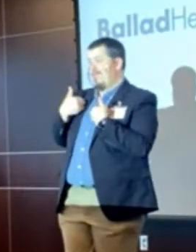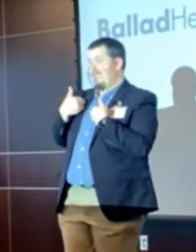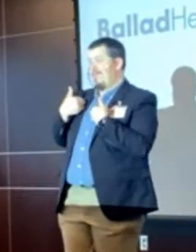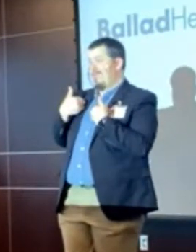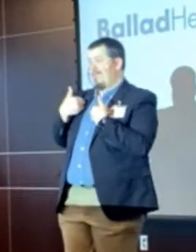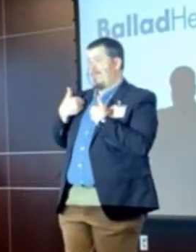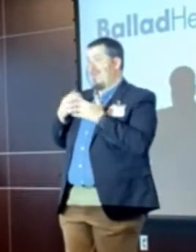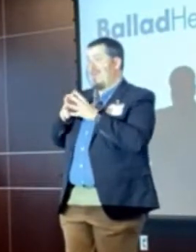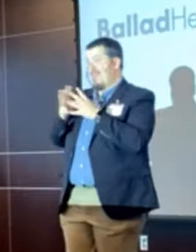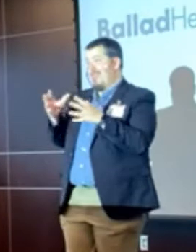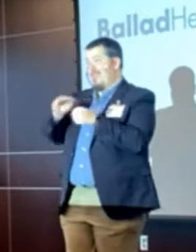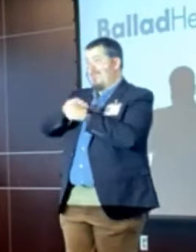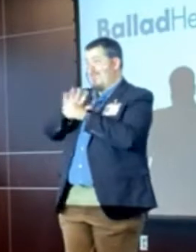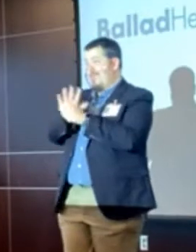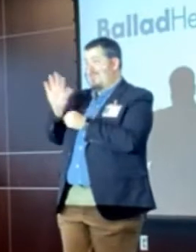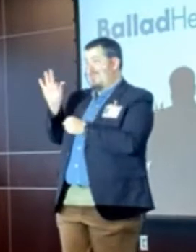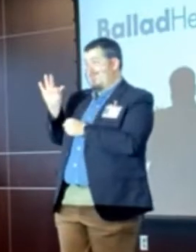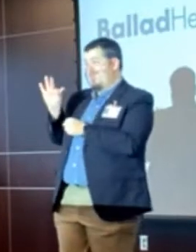of COVID-19